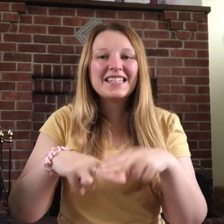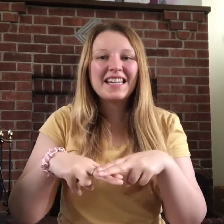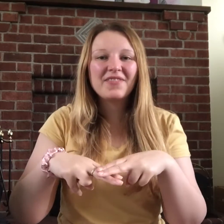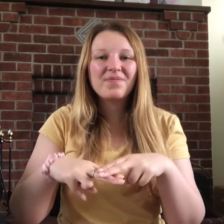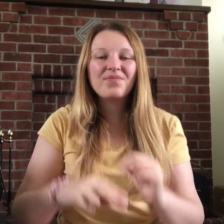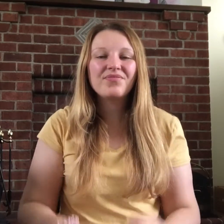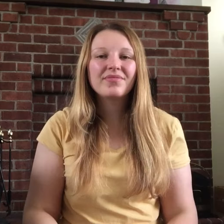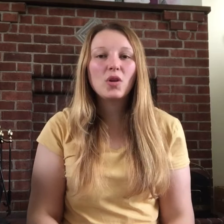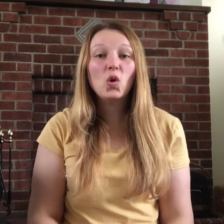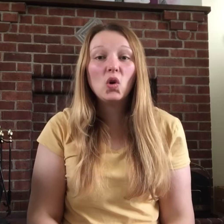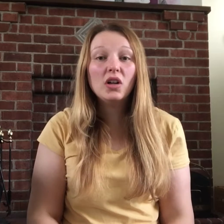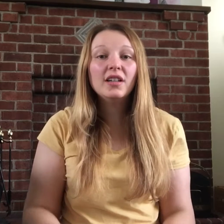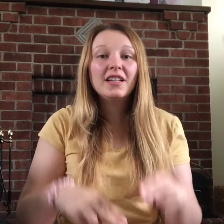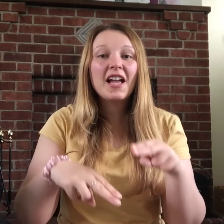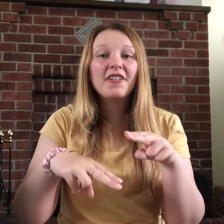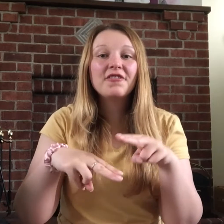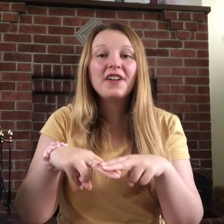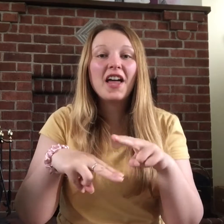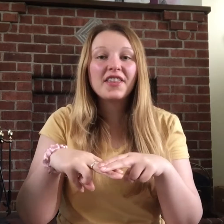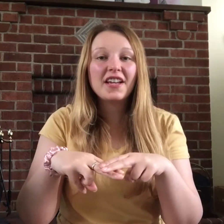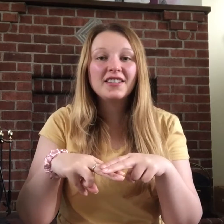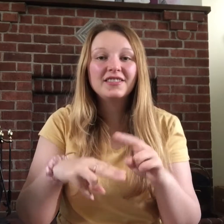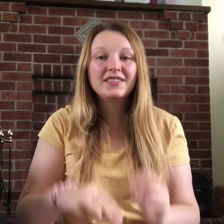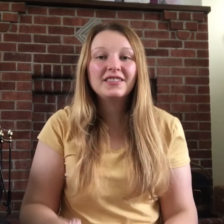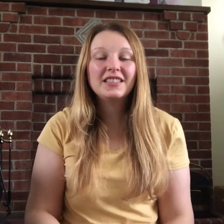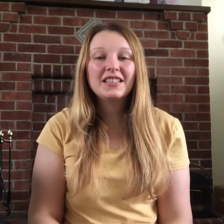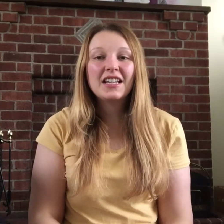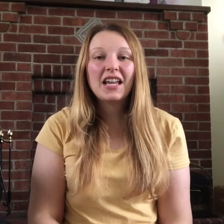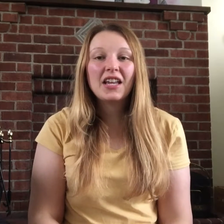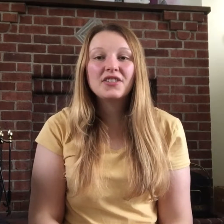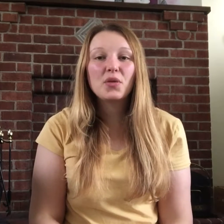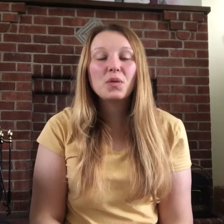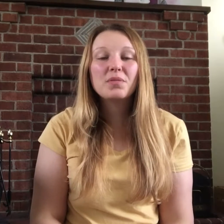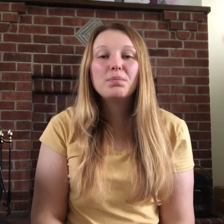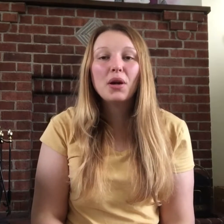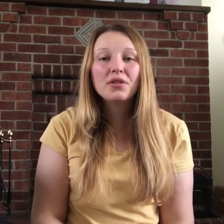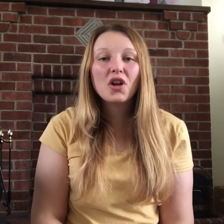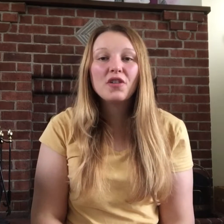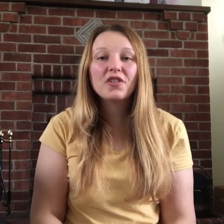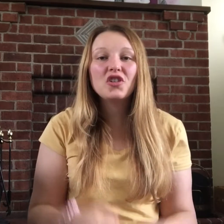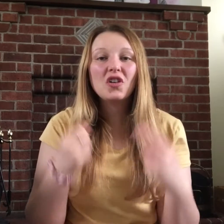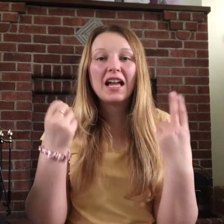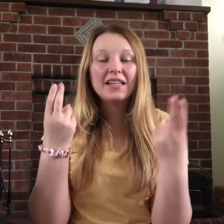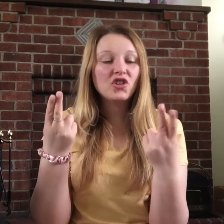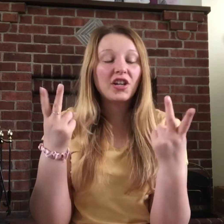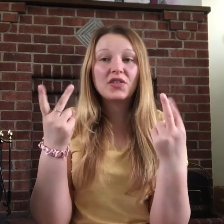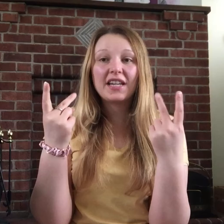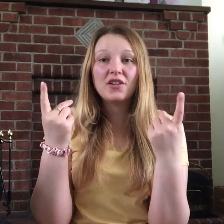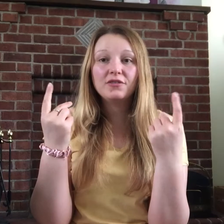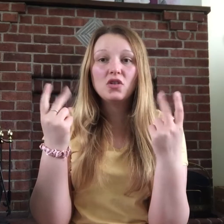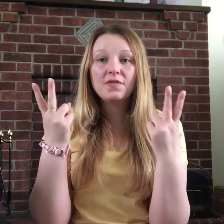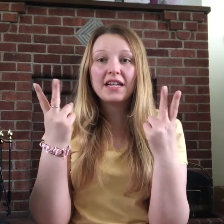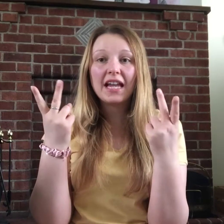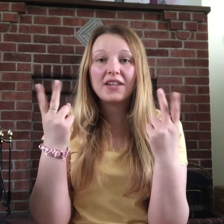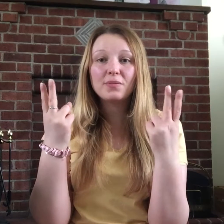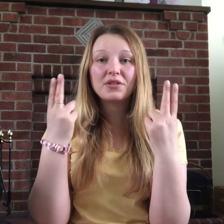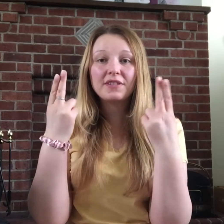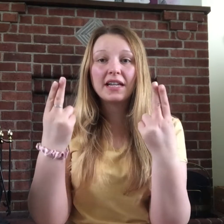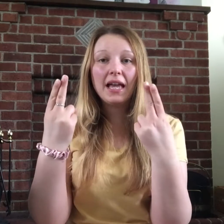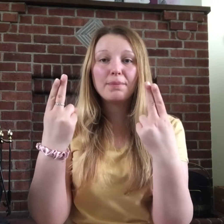Daddy or father. So with both of your hands, you're going to take your forefinger and your middle finger and put